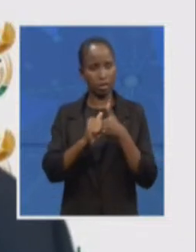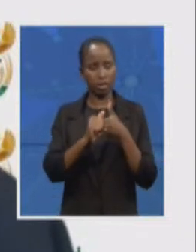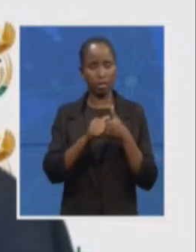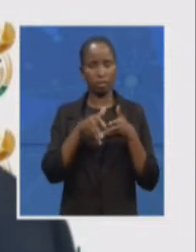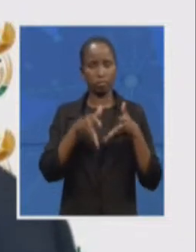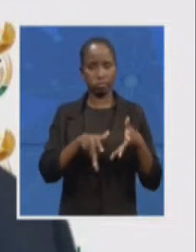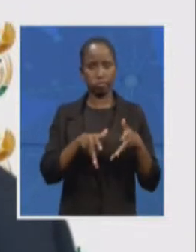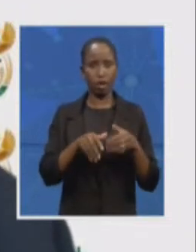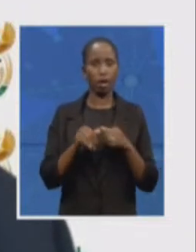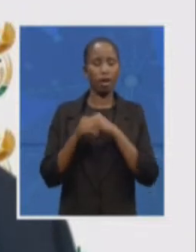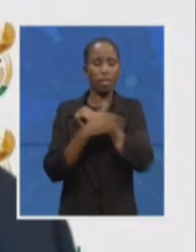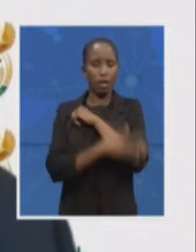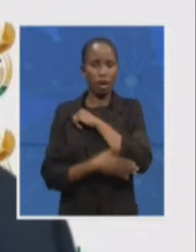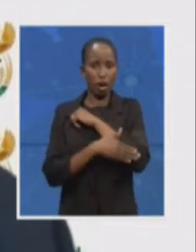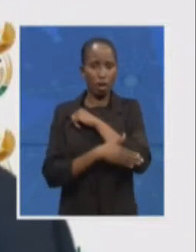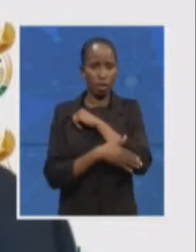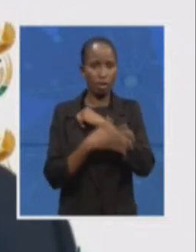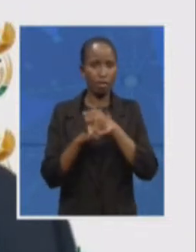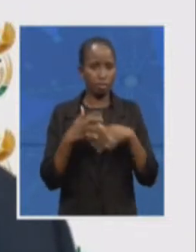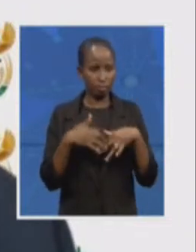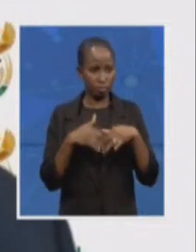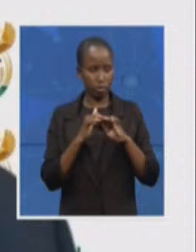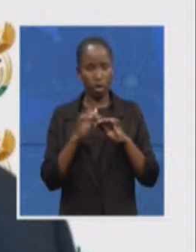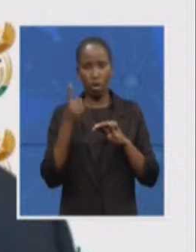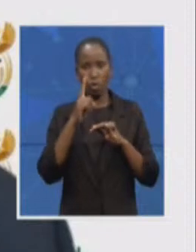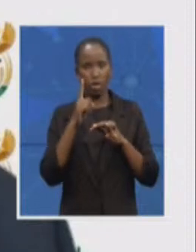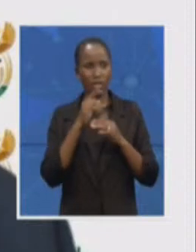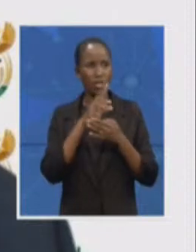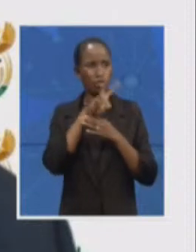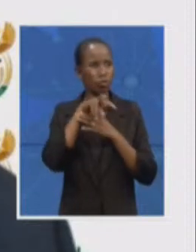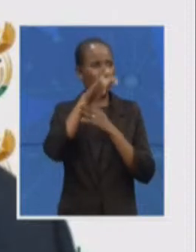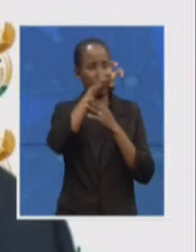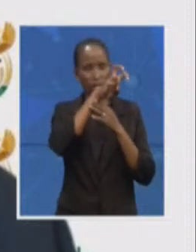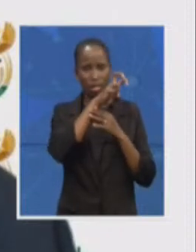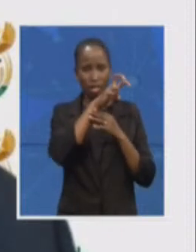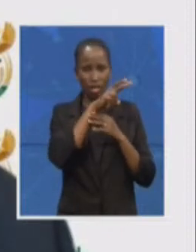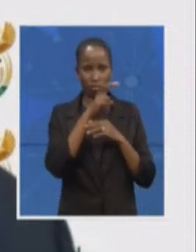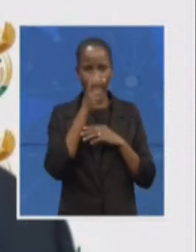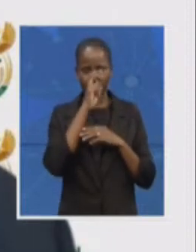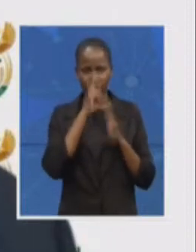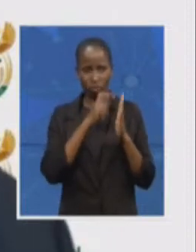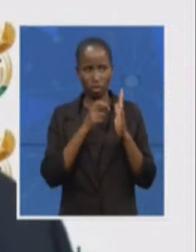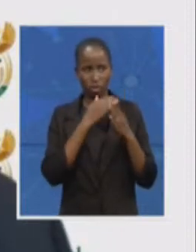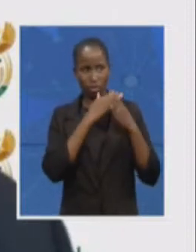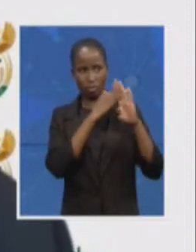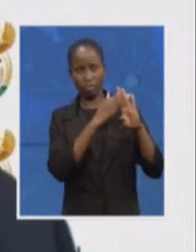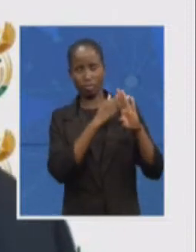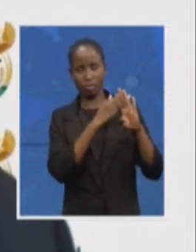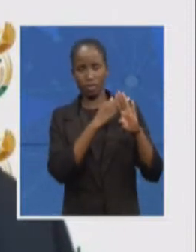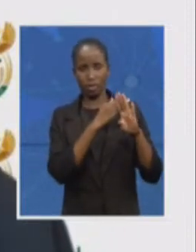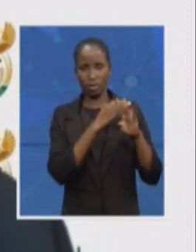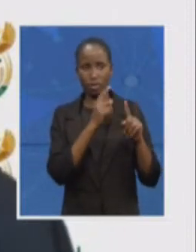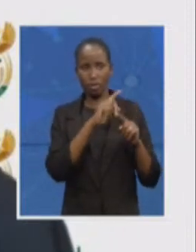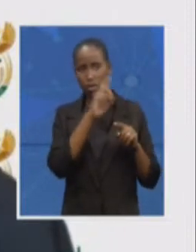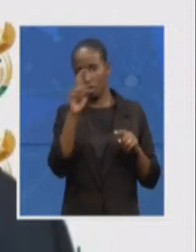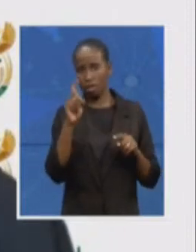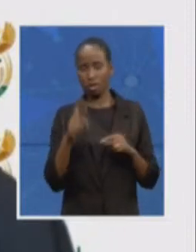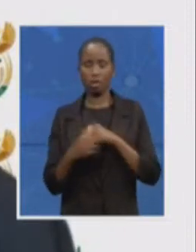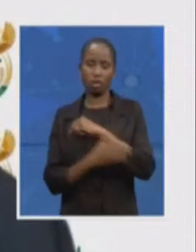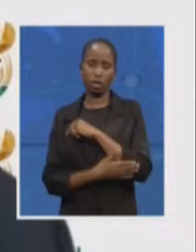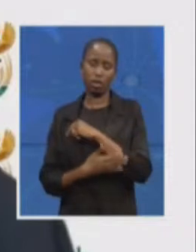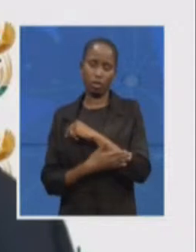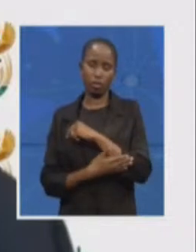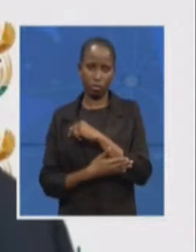traveling for us in South Africa and other countries in Southern Africa. There is no basis for